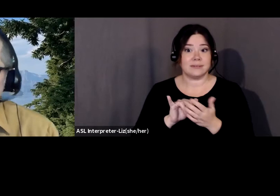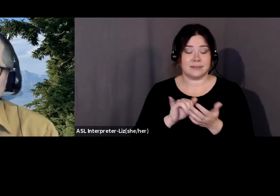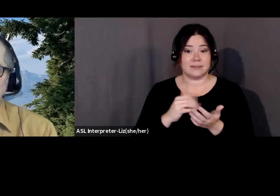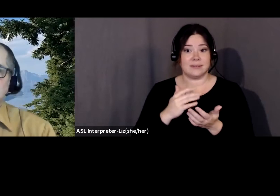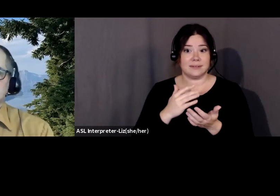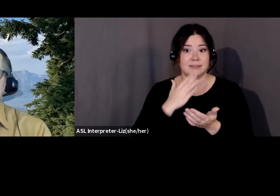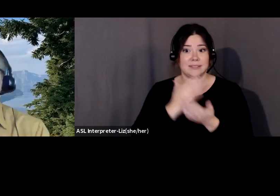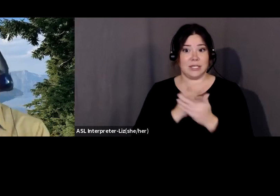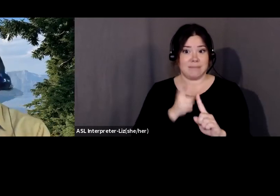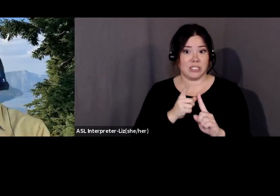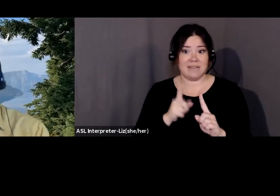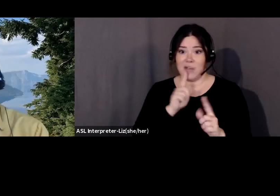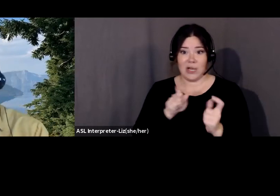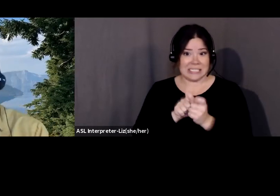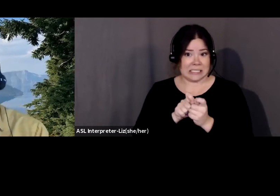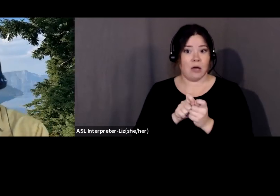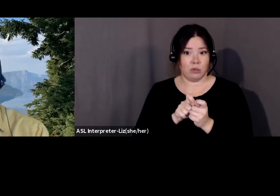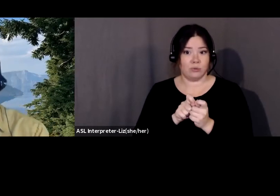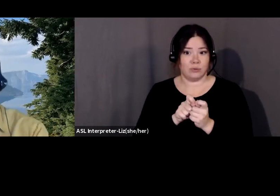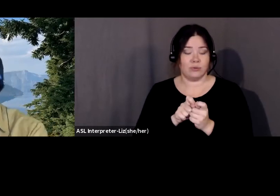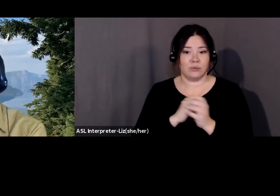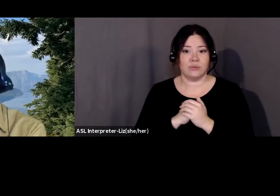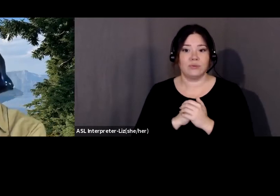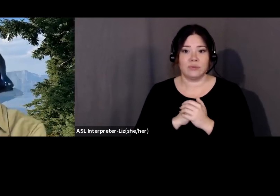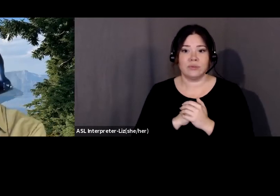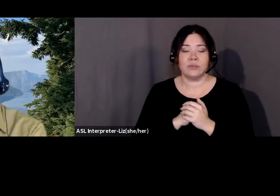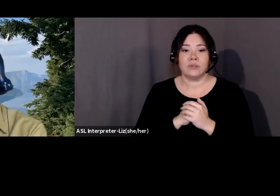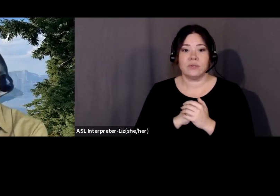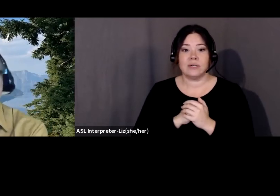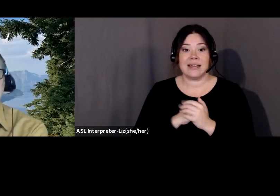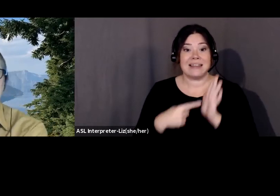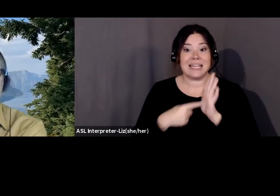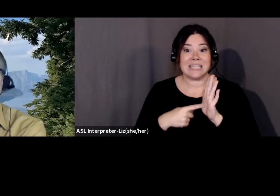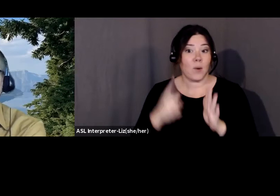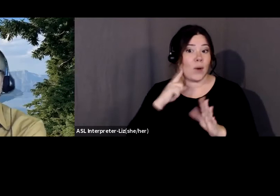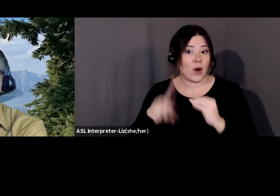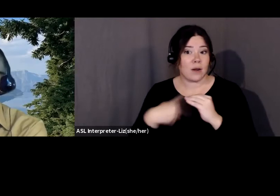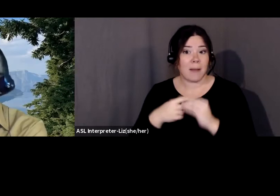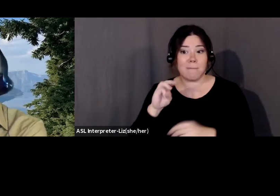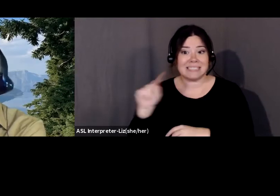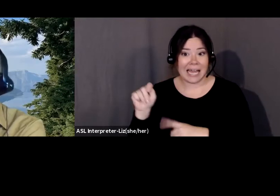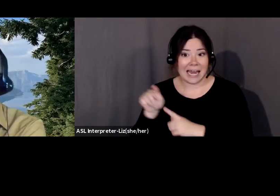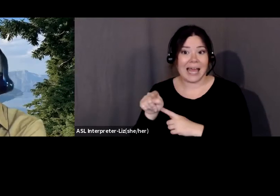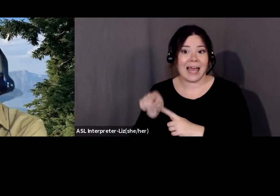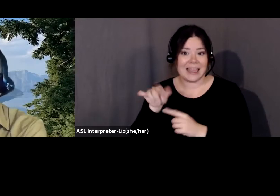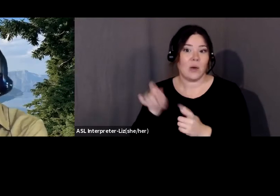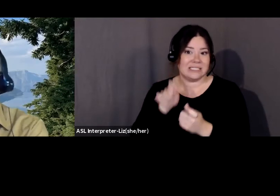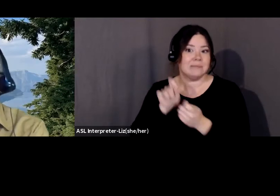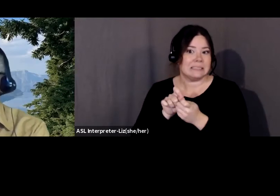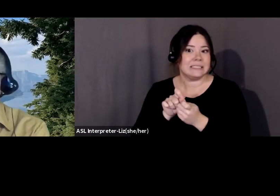very detailed. The example that we heard about Montana, that was a specific kind of